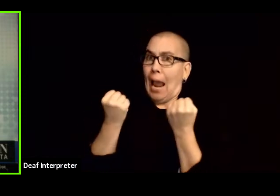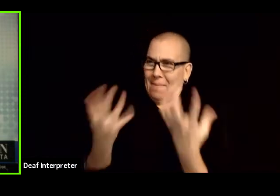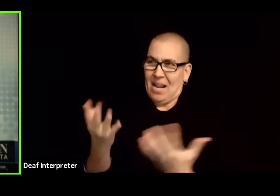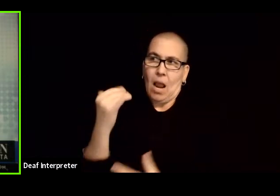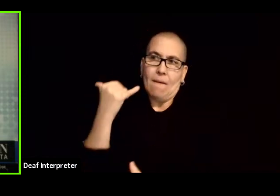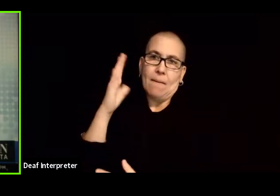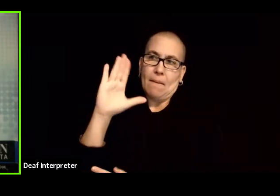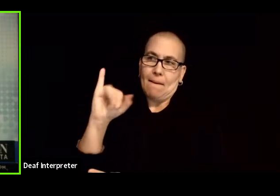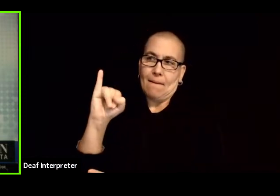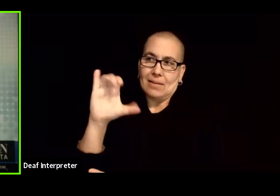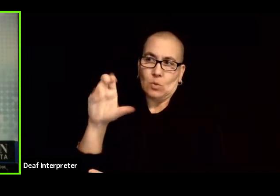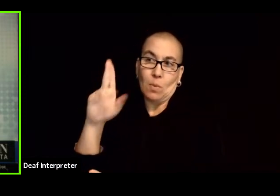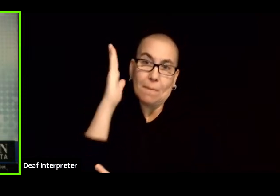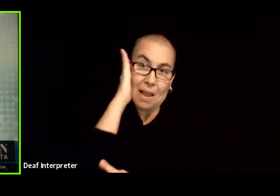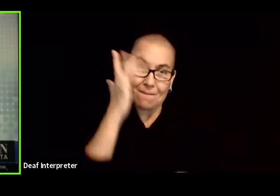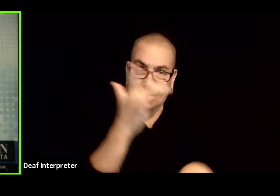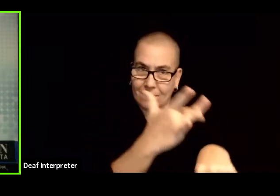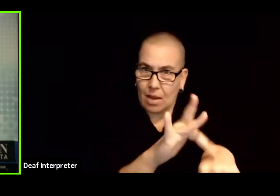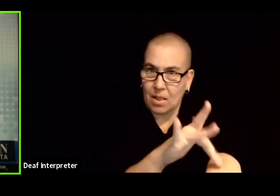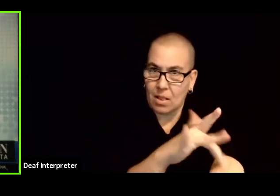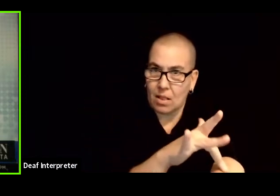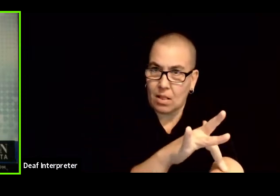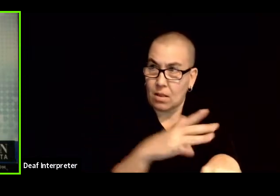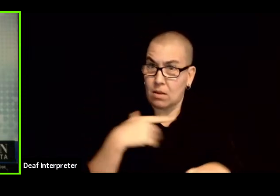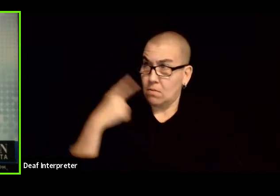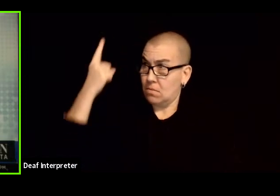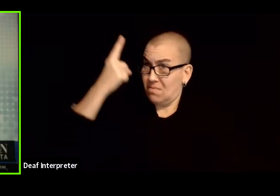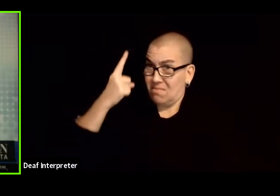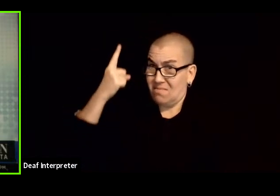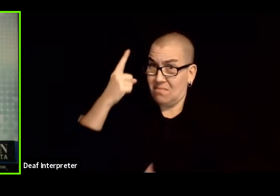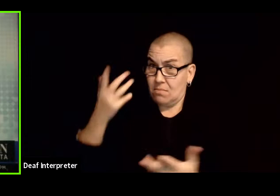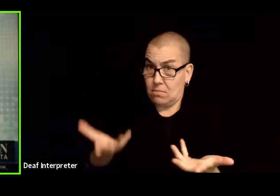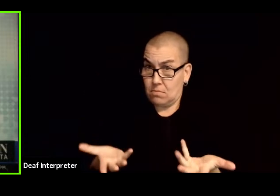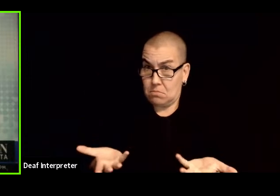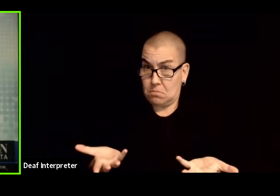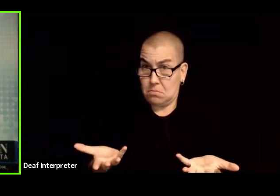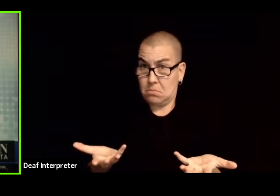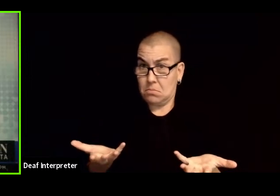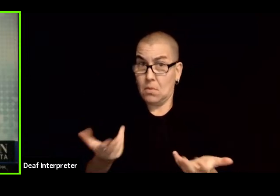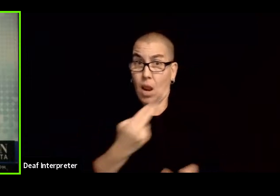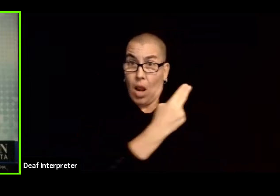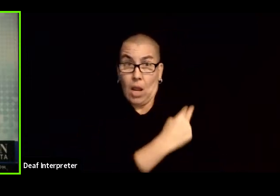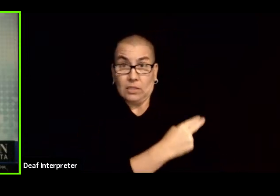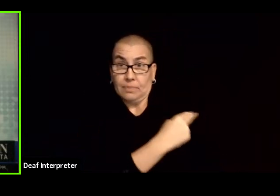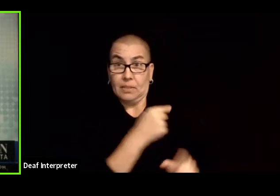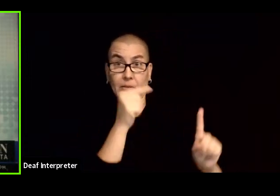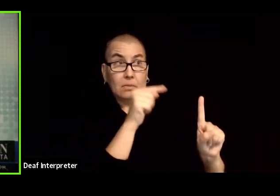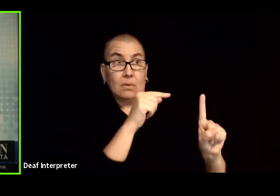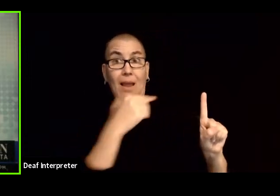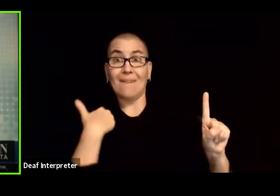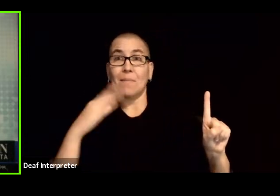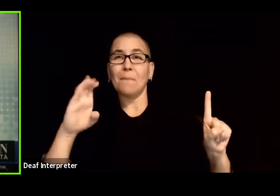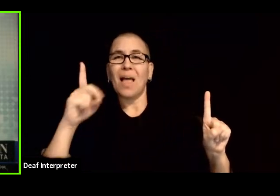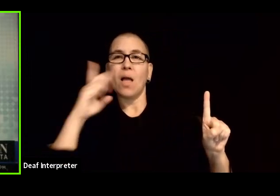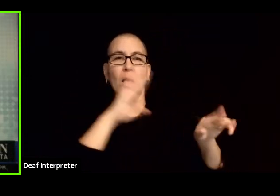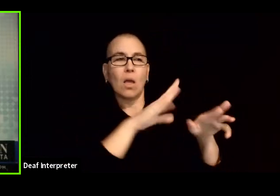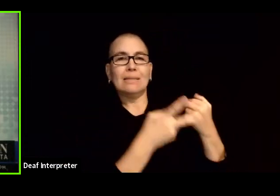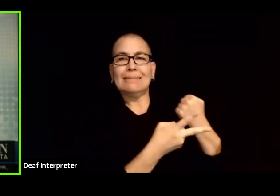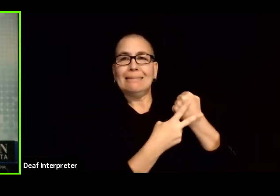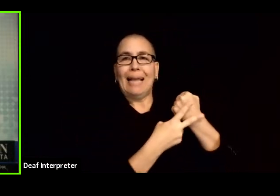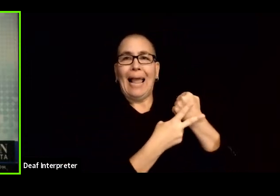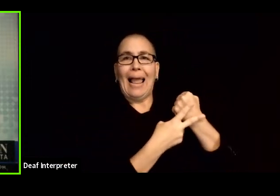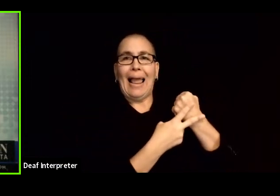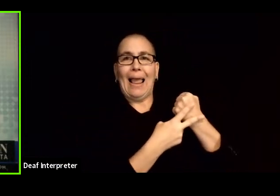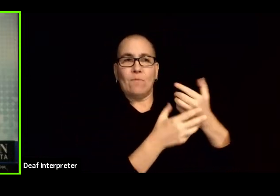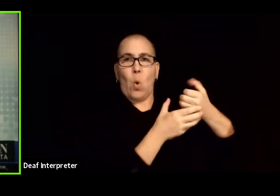of their backup supply into active beds. So I just wanted you to address both of those things. Yeah, I mean, we